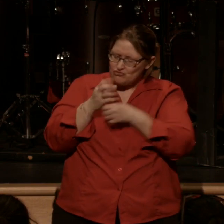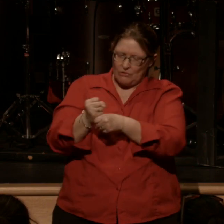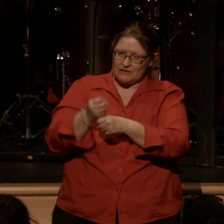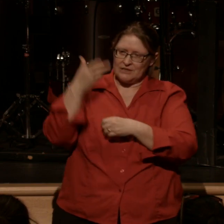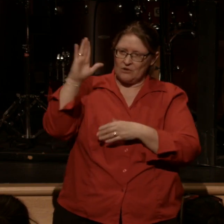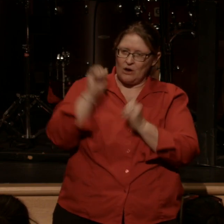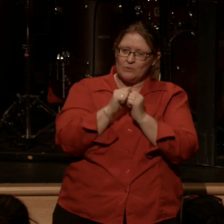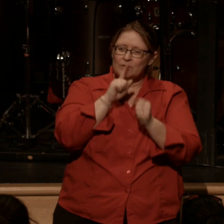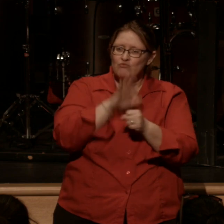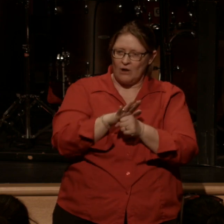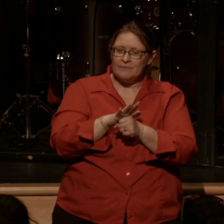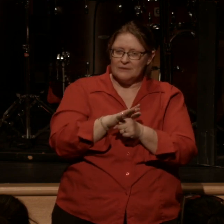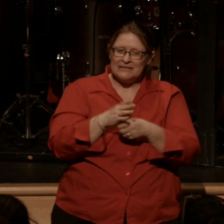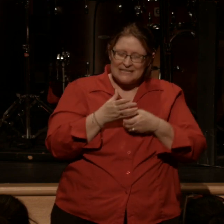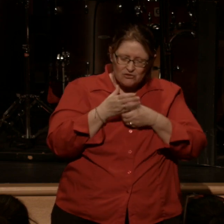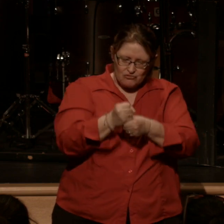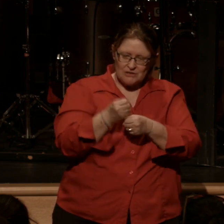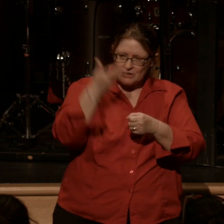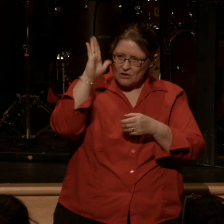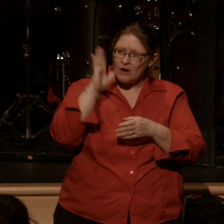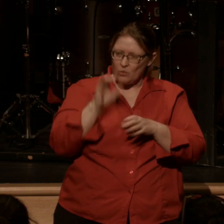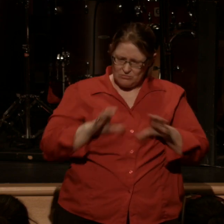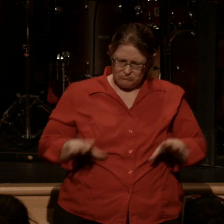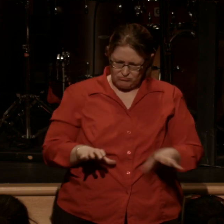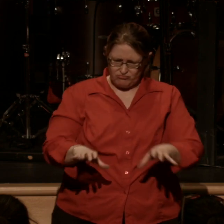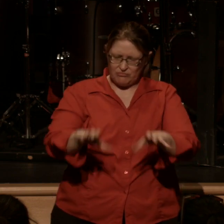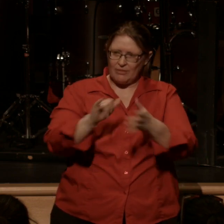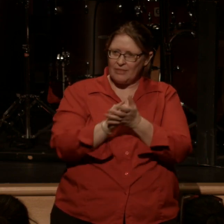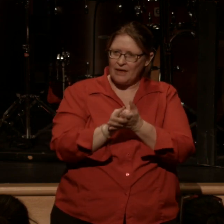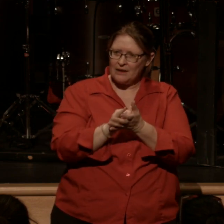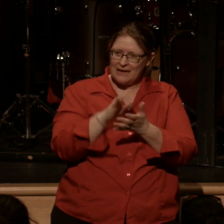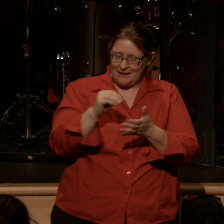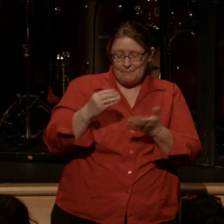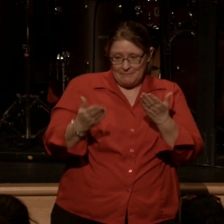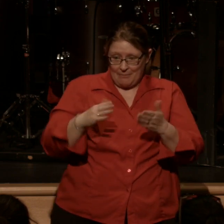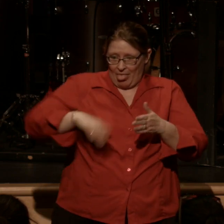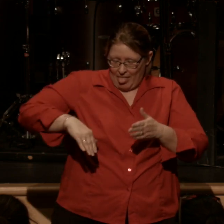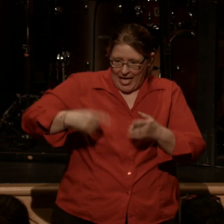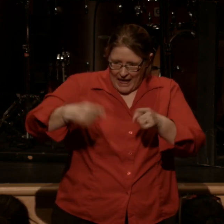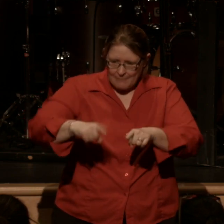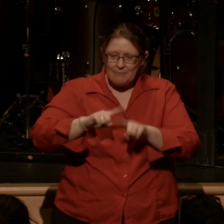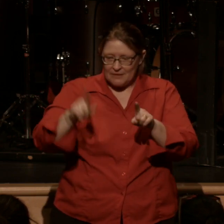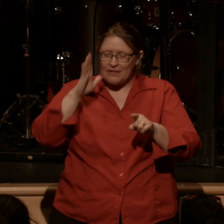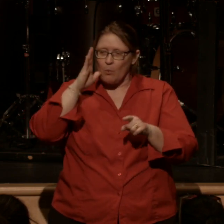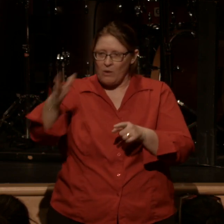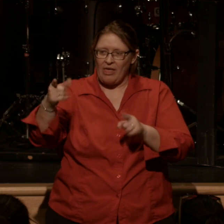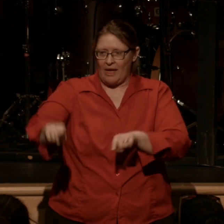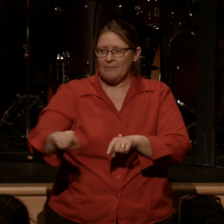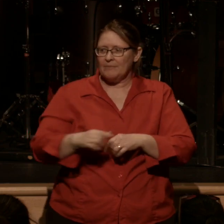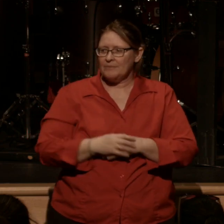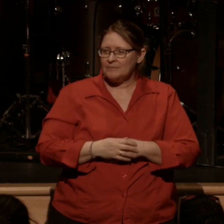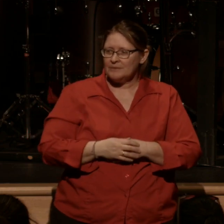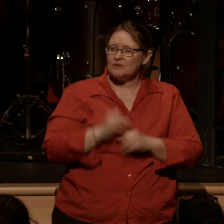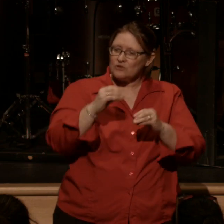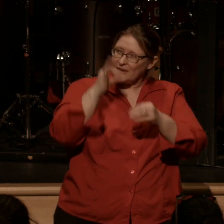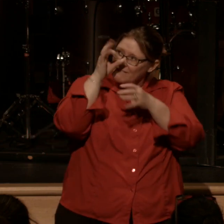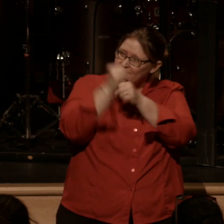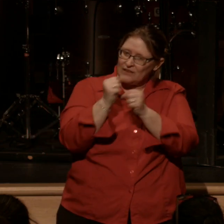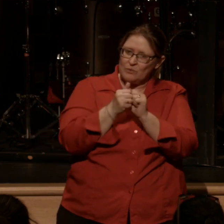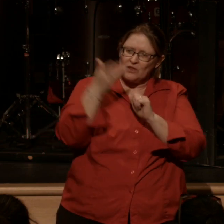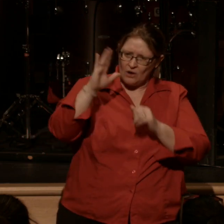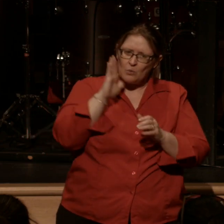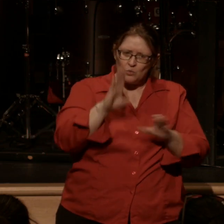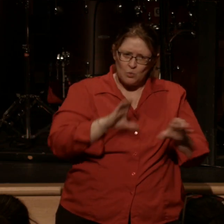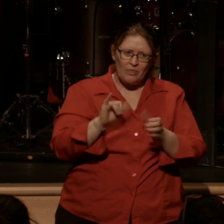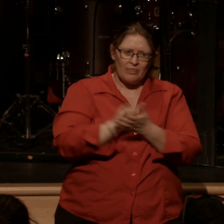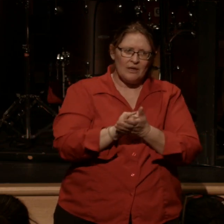and his promises. He trusted that God would act and that the promises were yet to come would be fulfilled. So he had faith in God that God